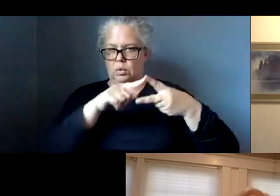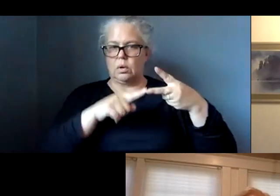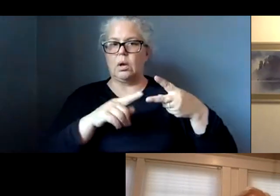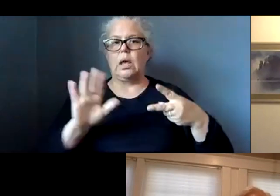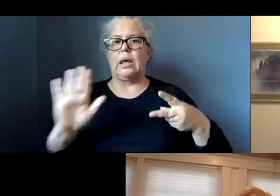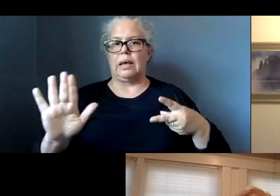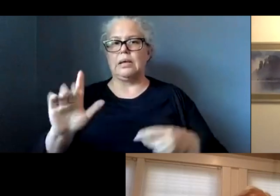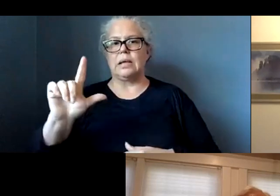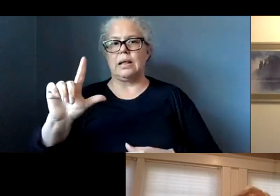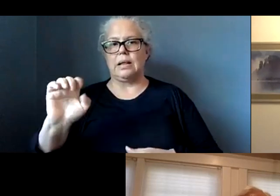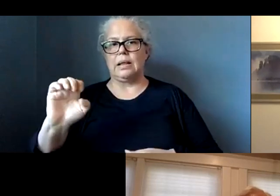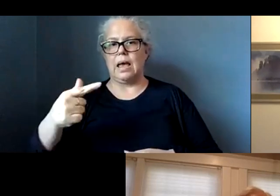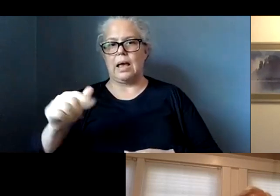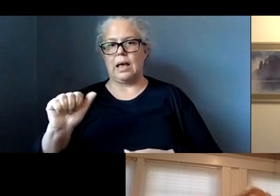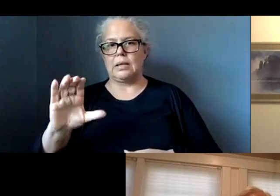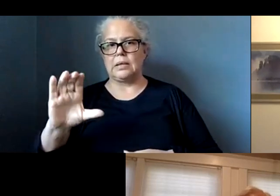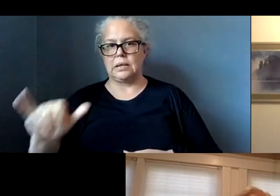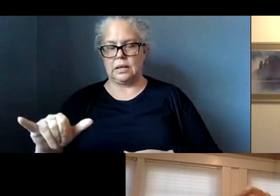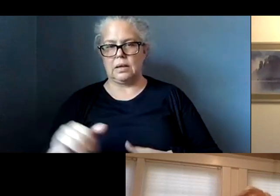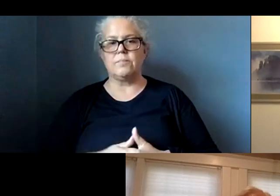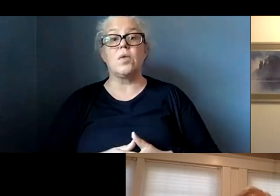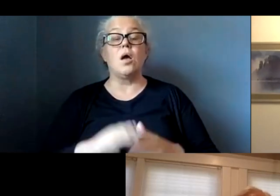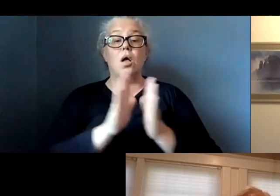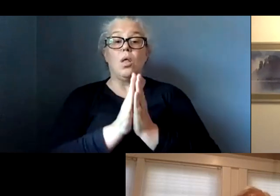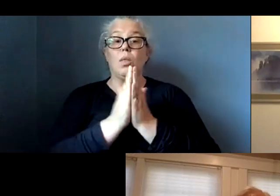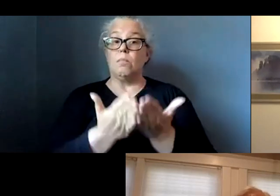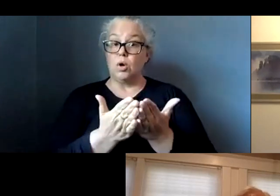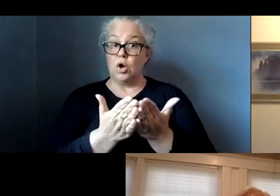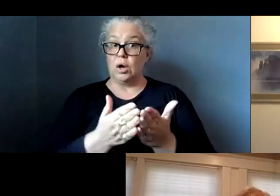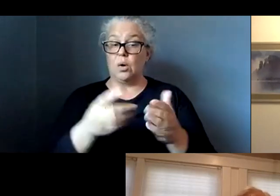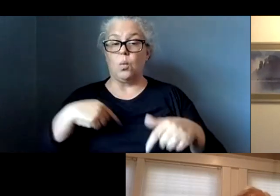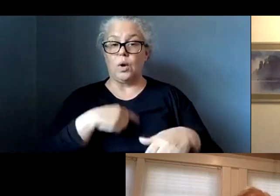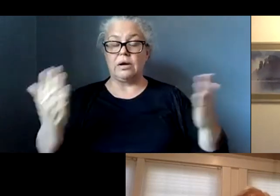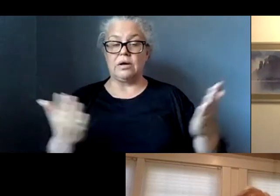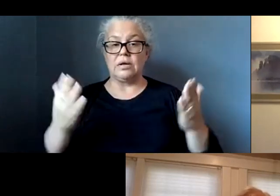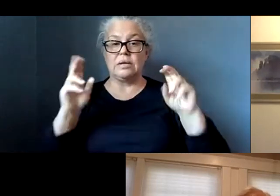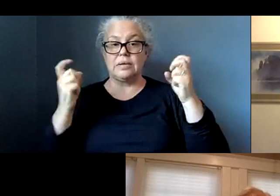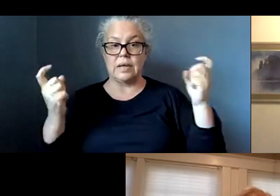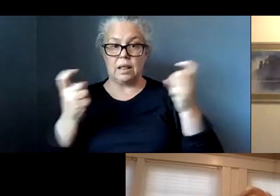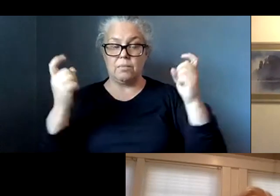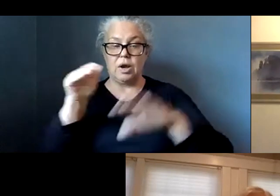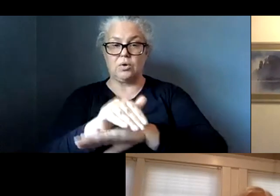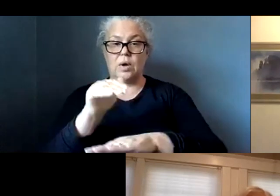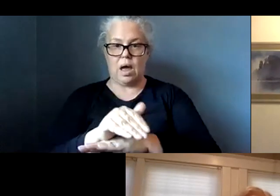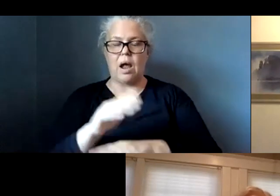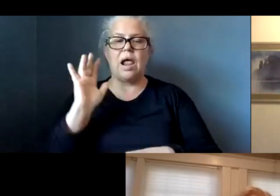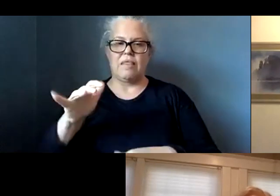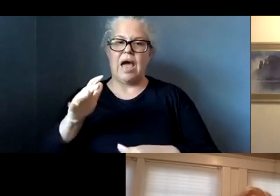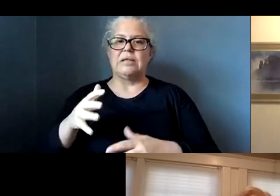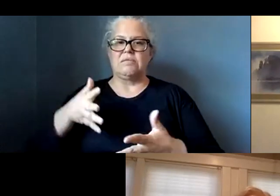legacy rests. The book whose launch we are here to celebrate tonight is the cement that will hold those pillars in